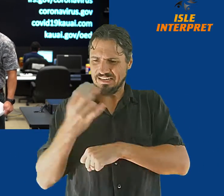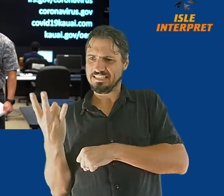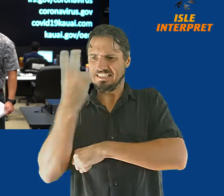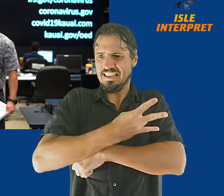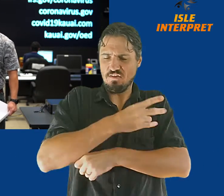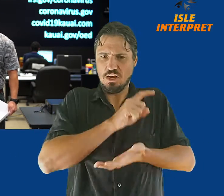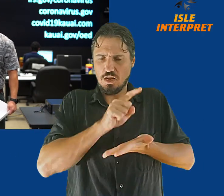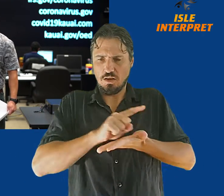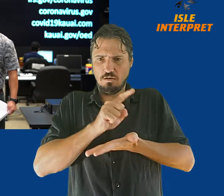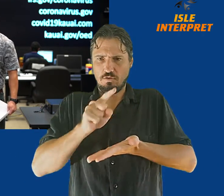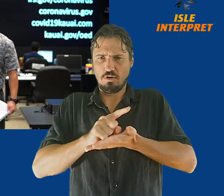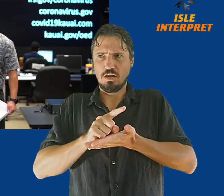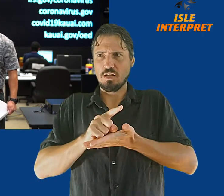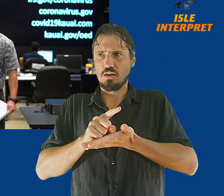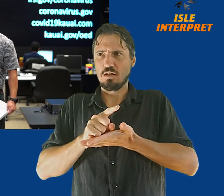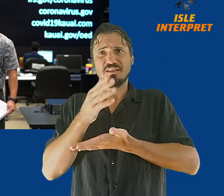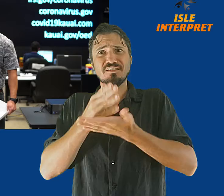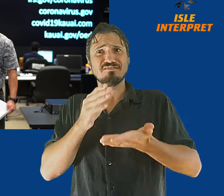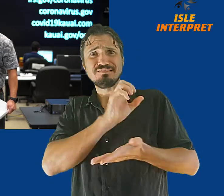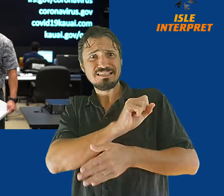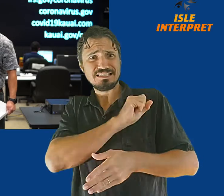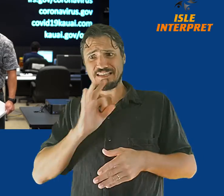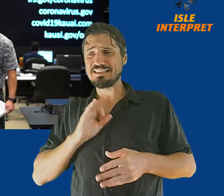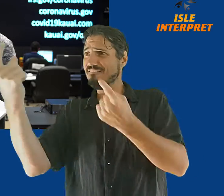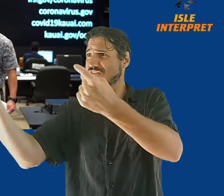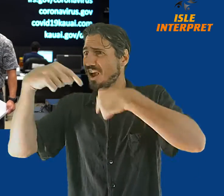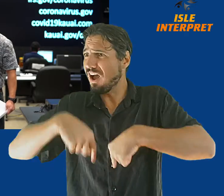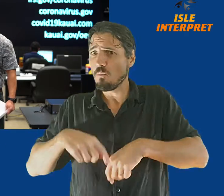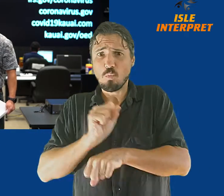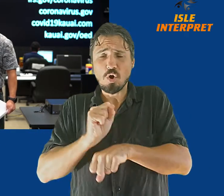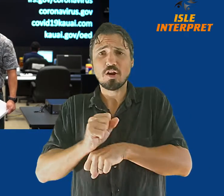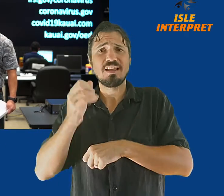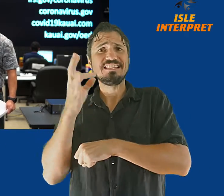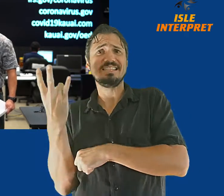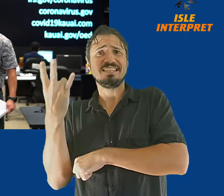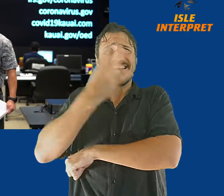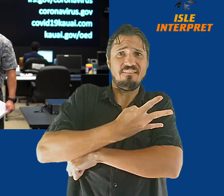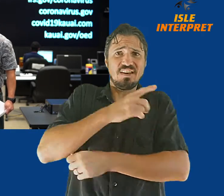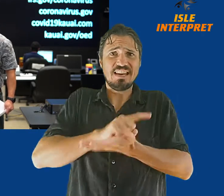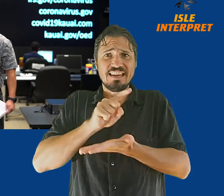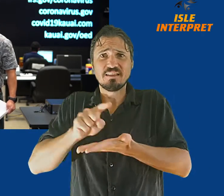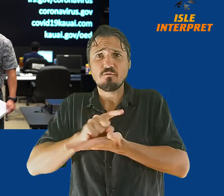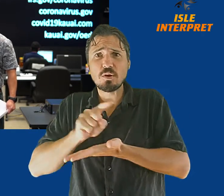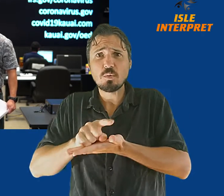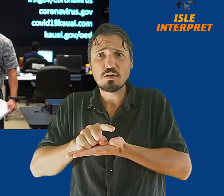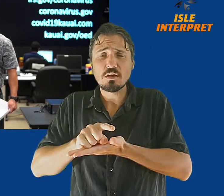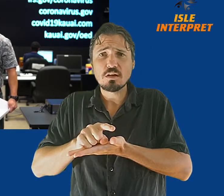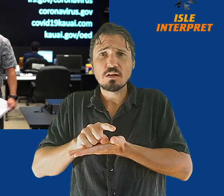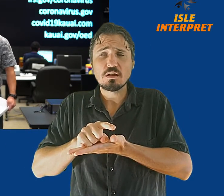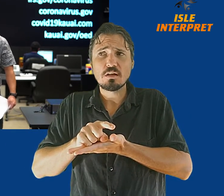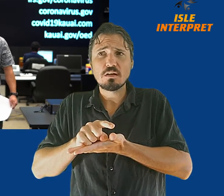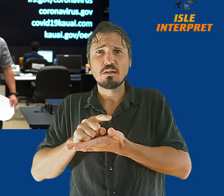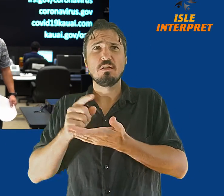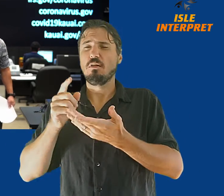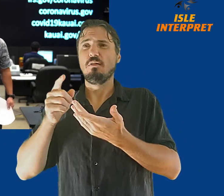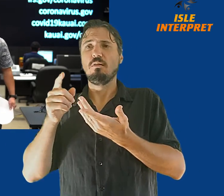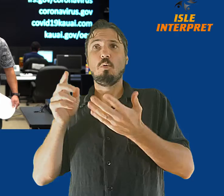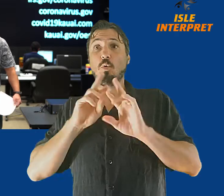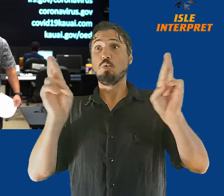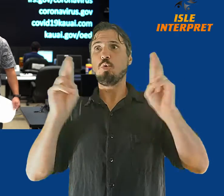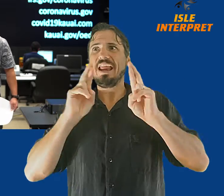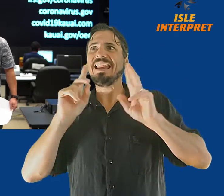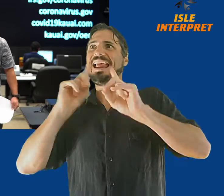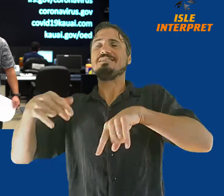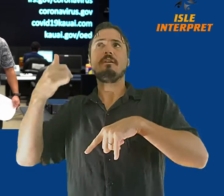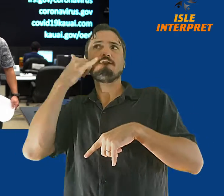will come in for 7 days a week and be on call for 24 hours a day until we get out of this, for our healthcare workers that